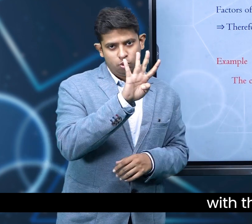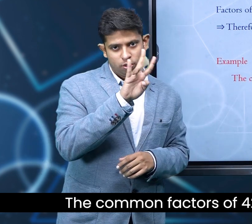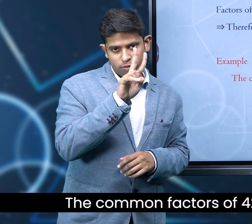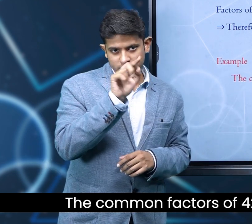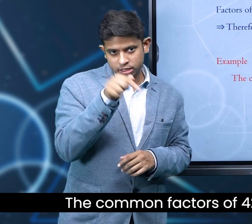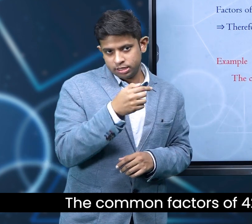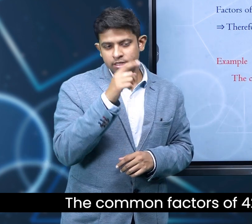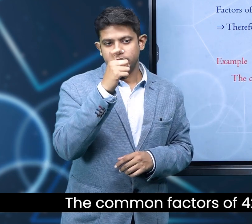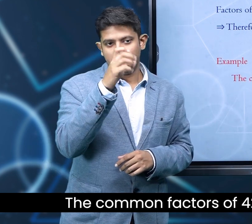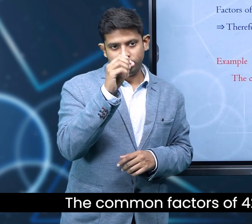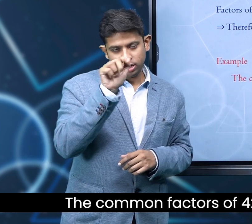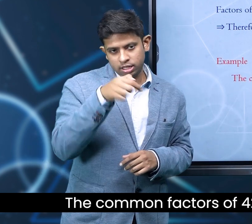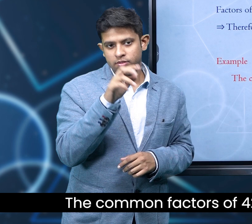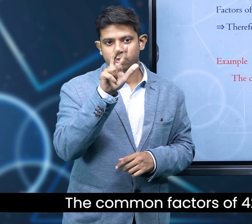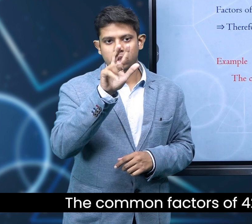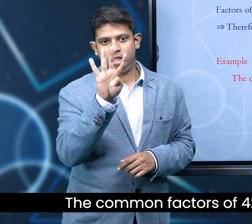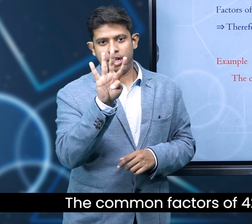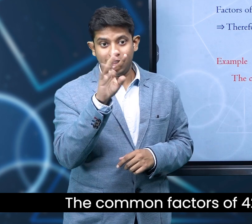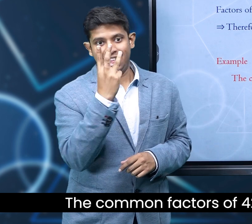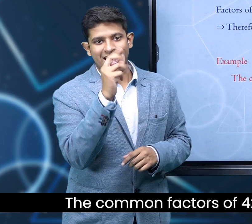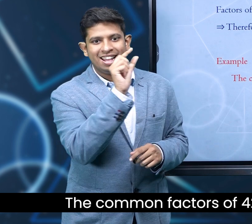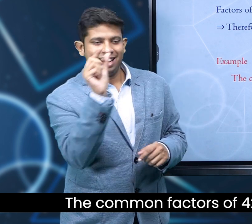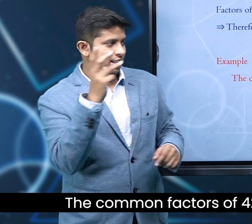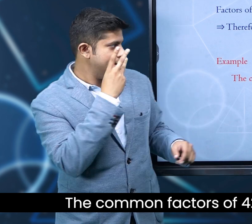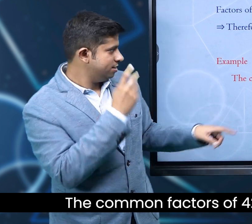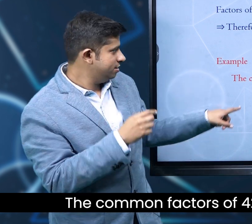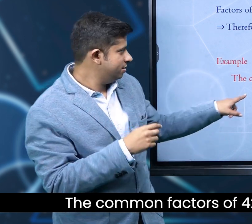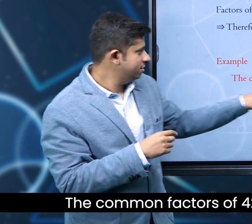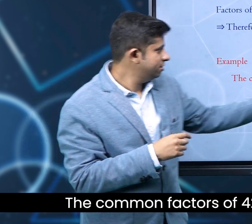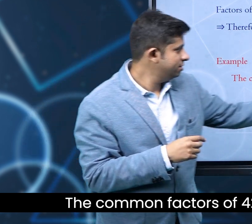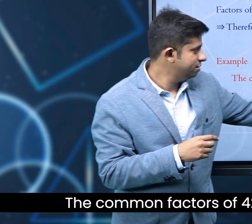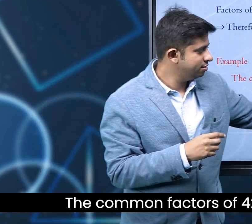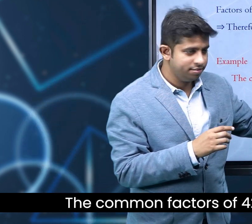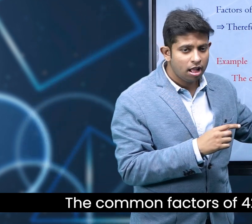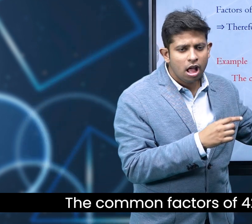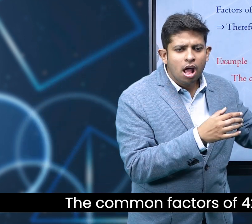The common factors of 42, 70 and 84 are shown in below.